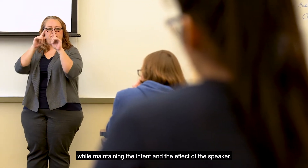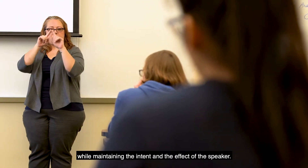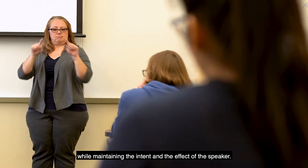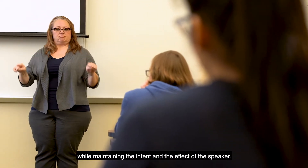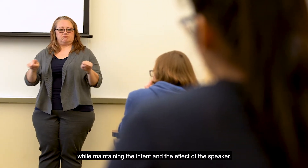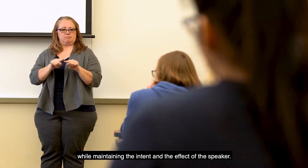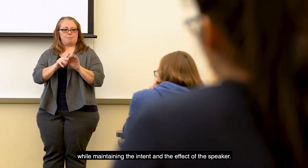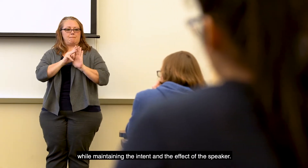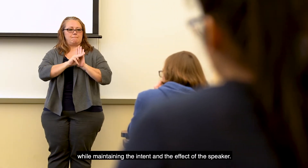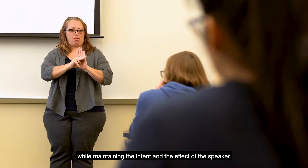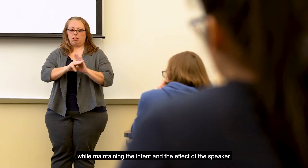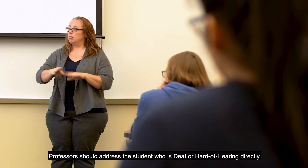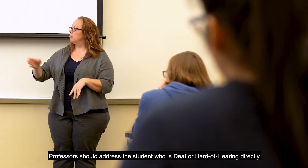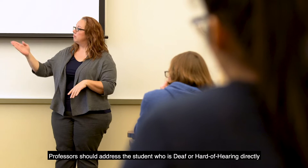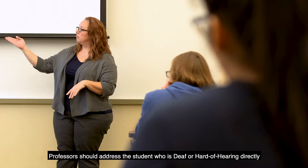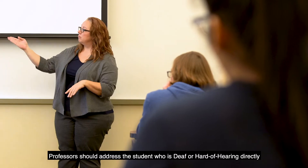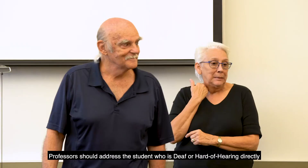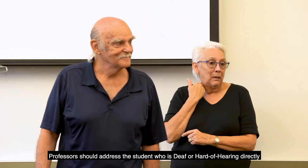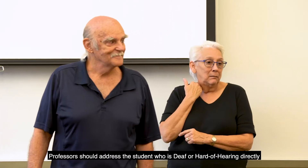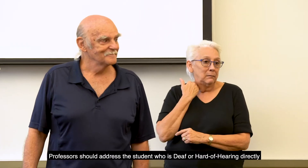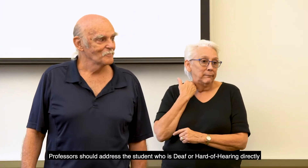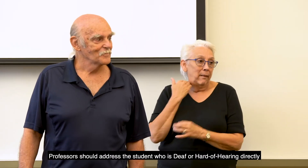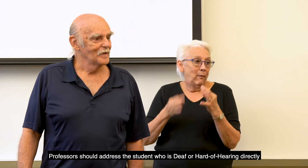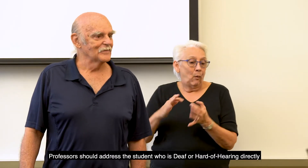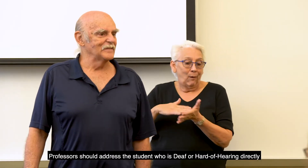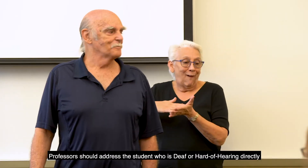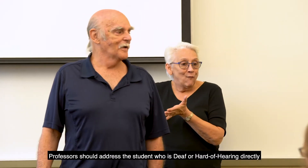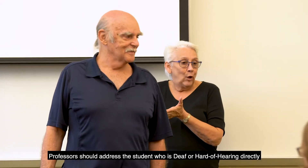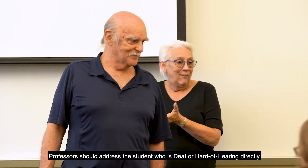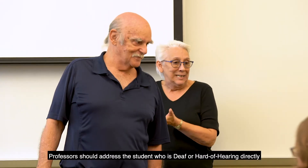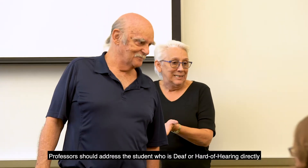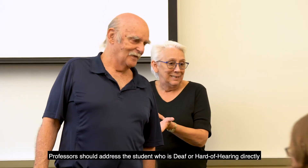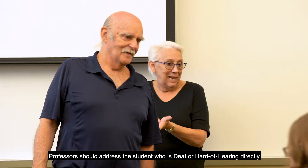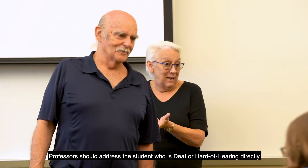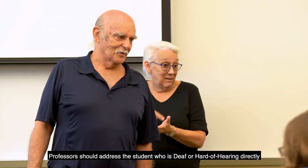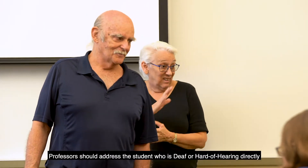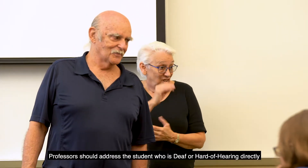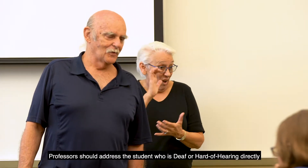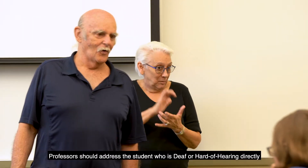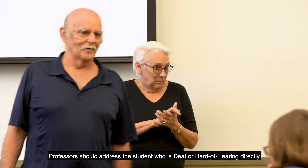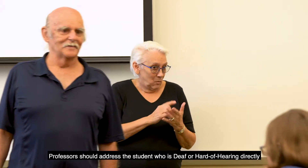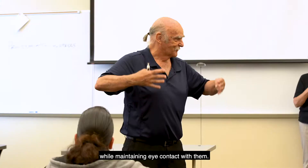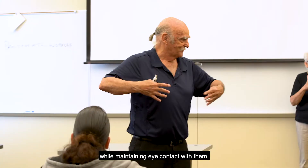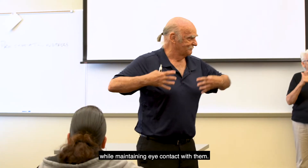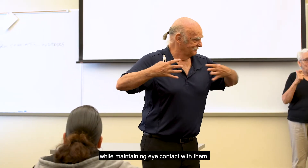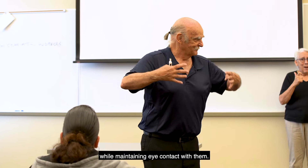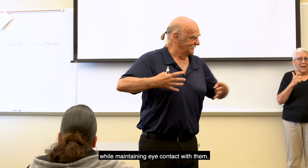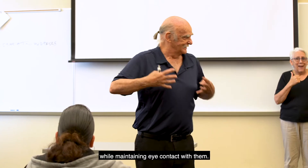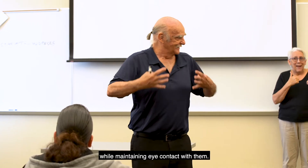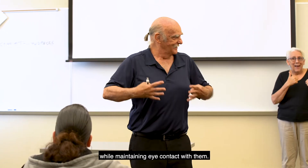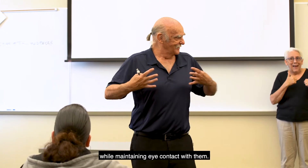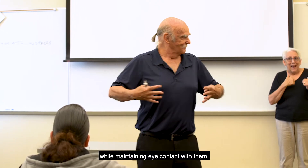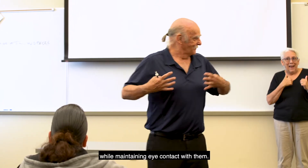and the effect of the speaker. Professors should address the student who is deaf or hard of hearing directly while maintaining